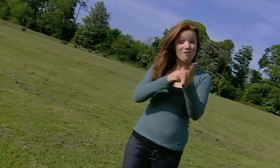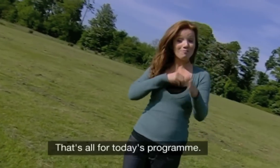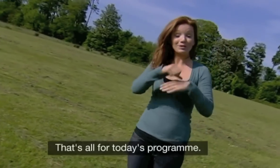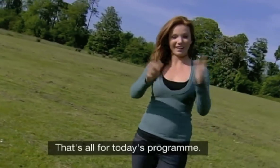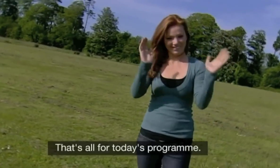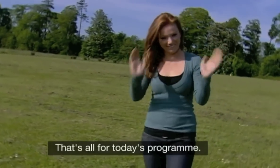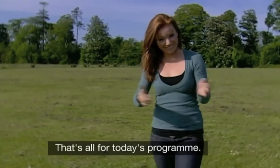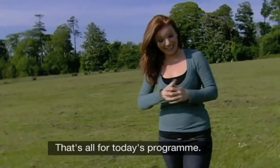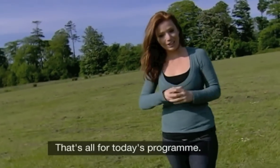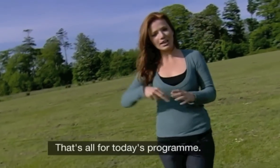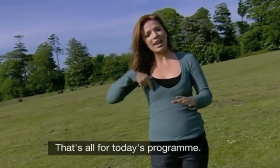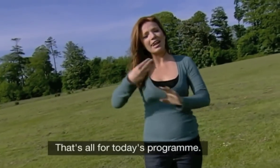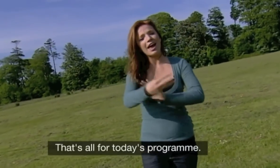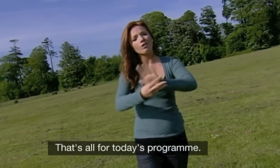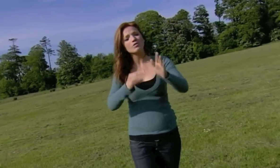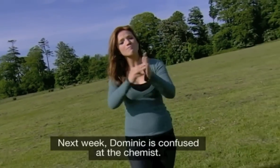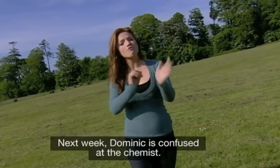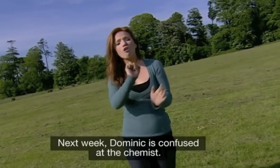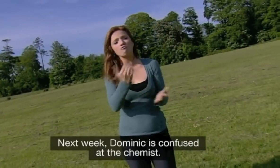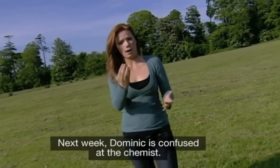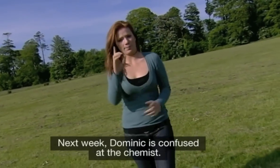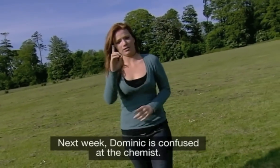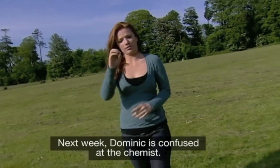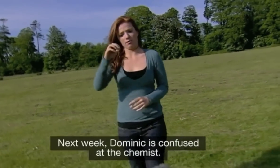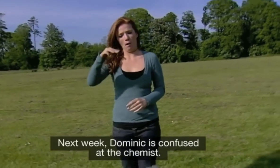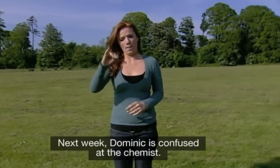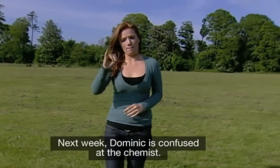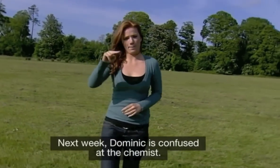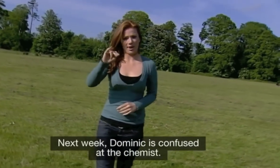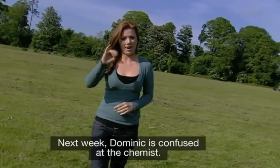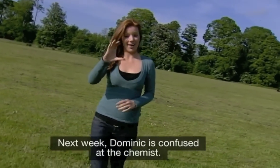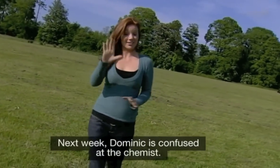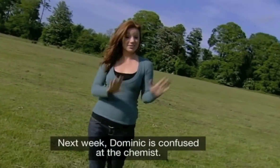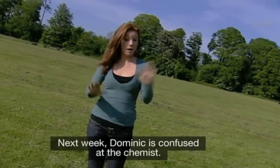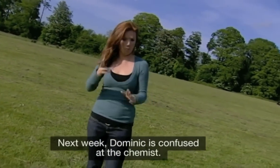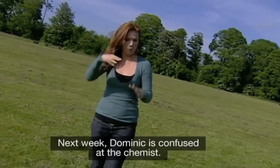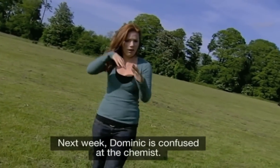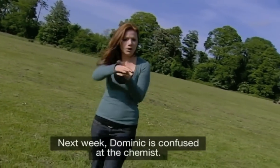That's all for today's programme. Next week, Dominic is confused at the chemist.